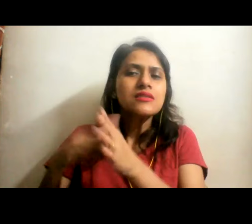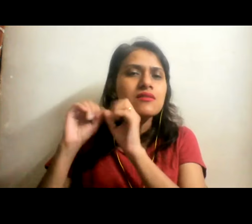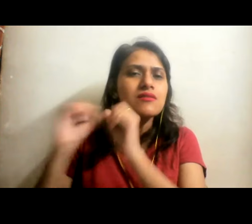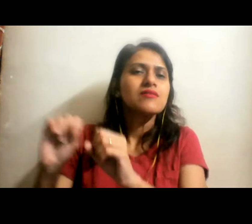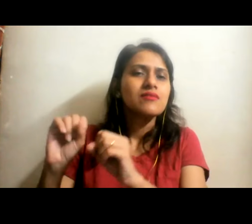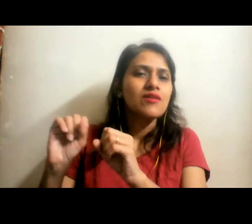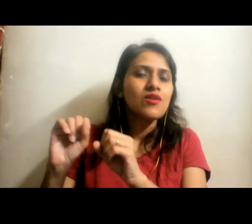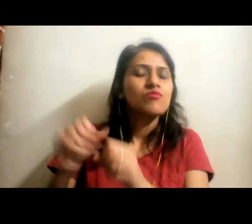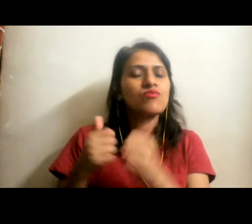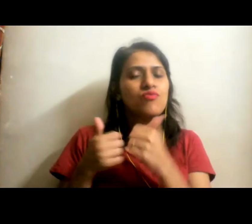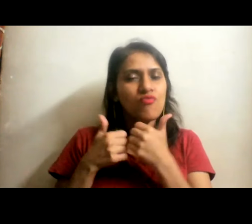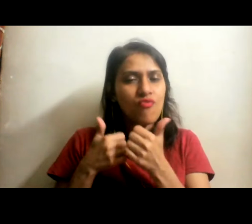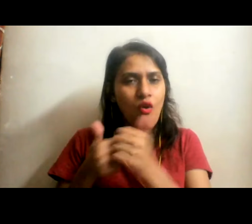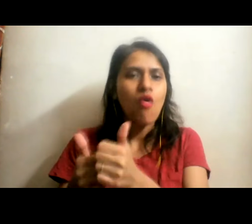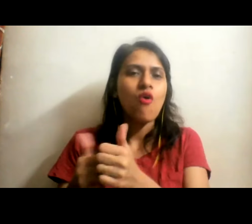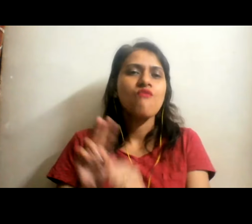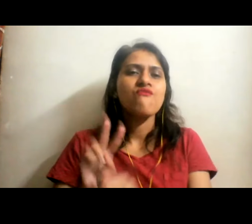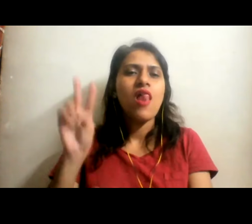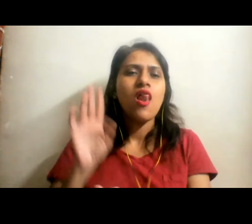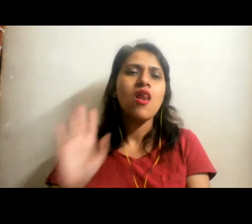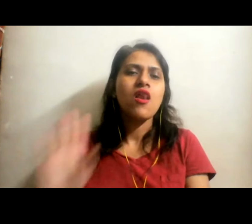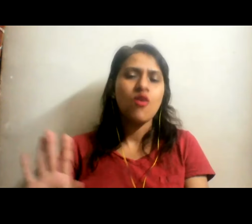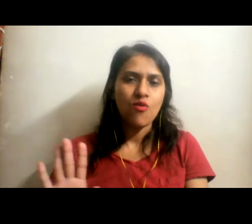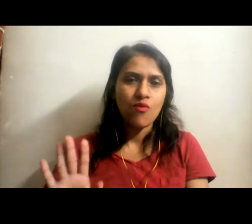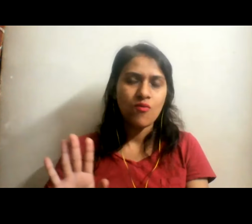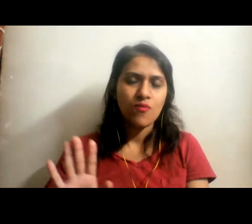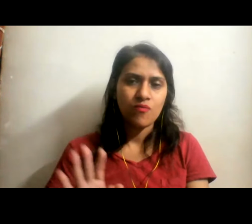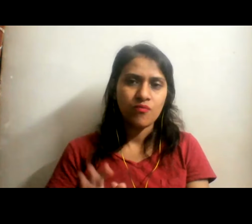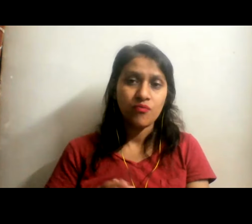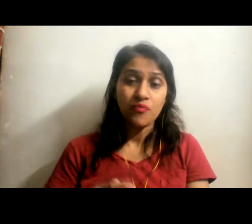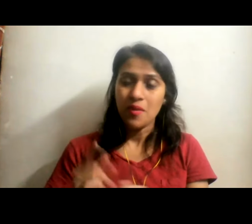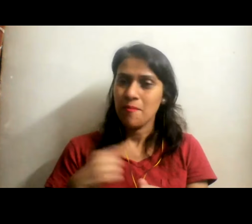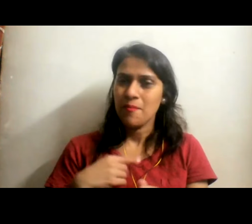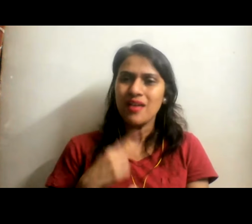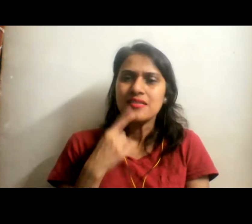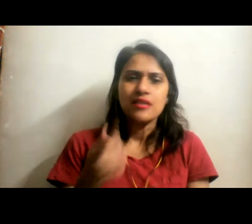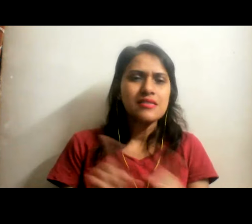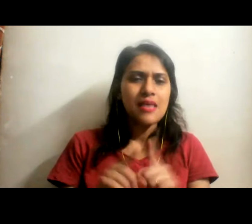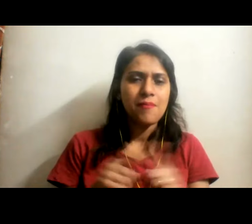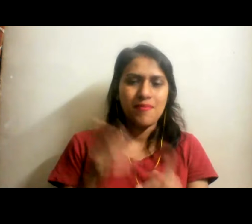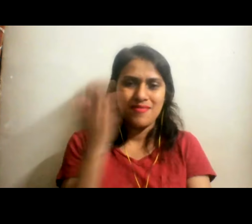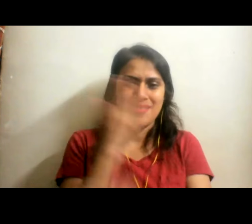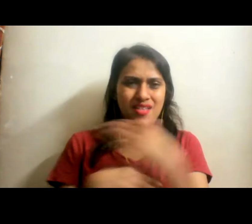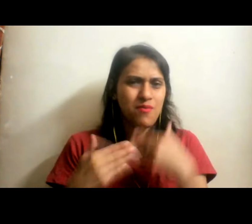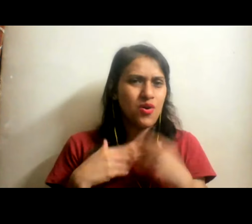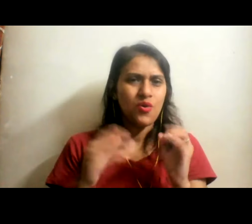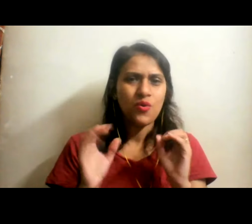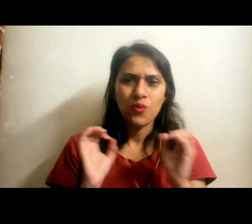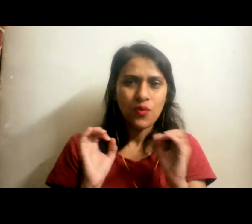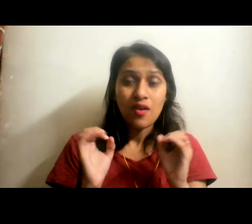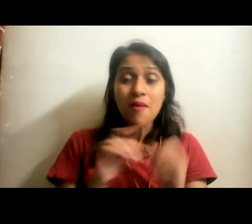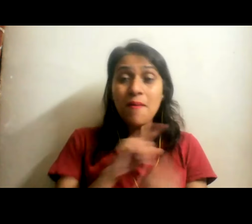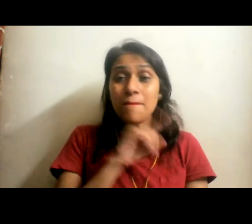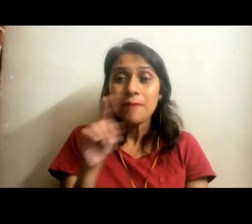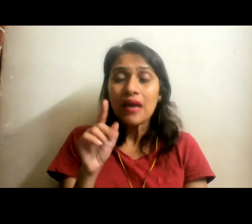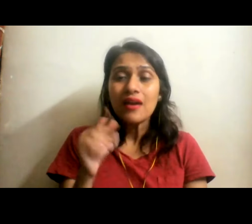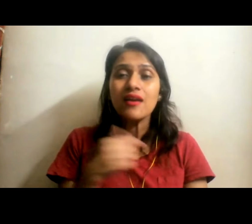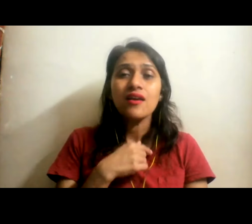being I would not classify myself as non-disabled, but maybe I don't have benchmark